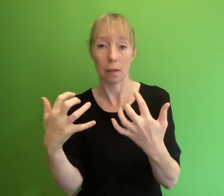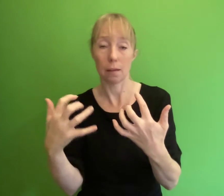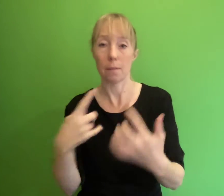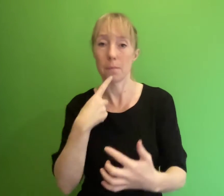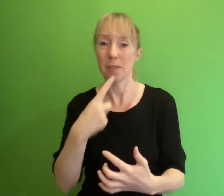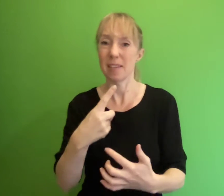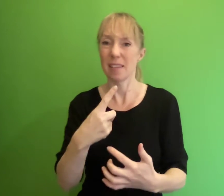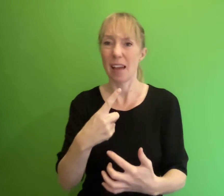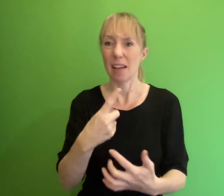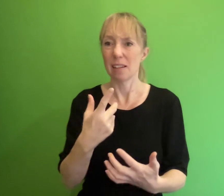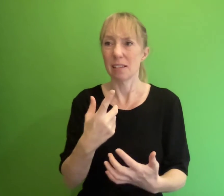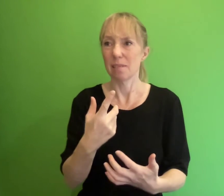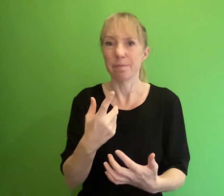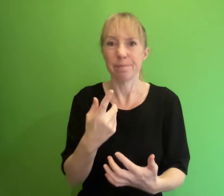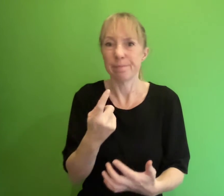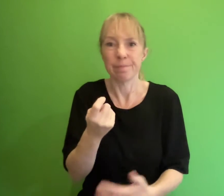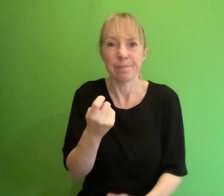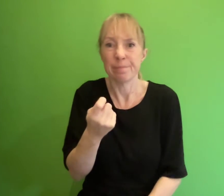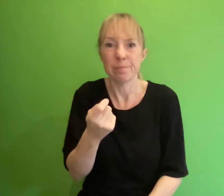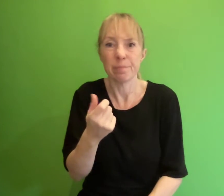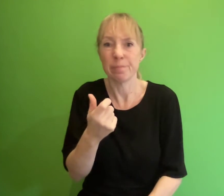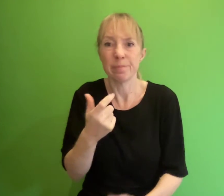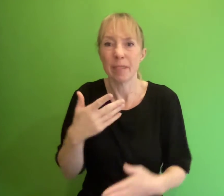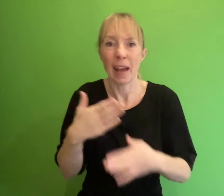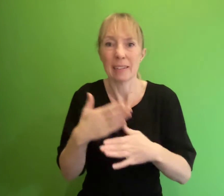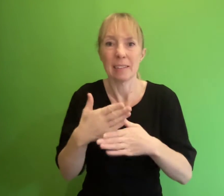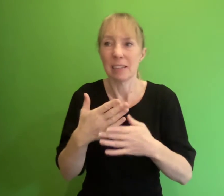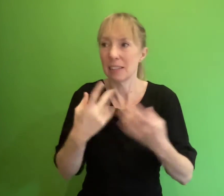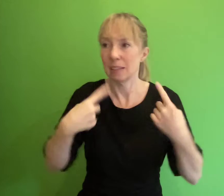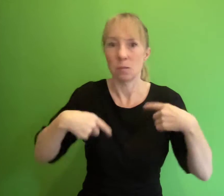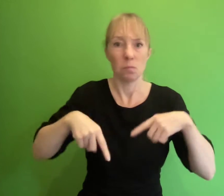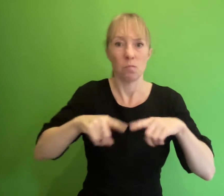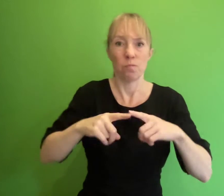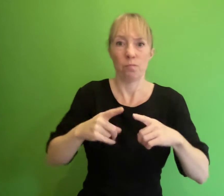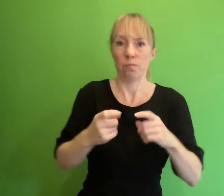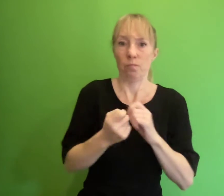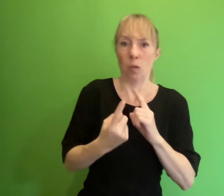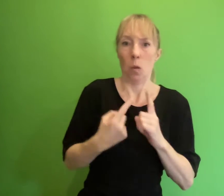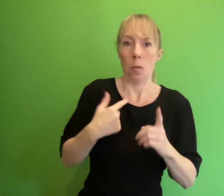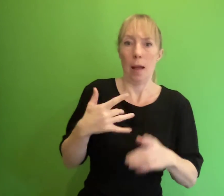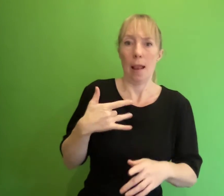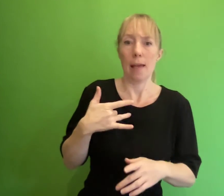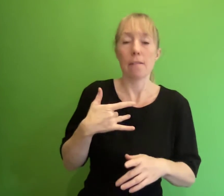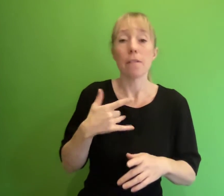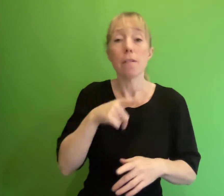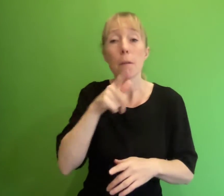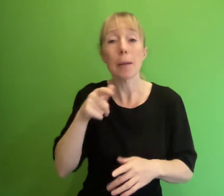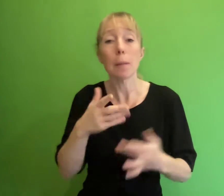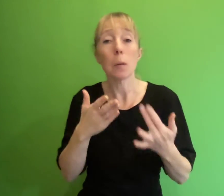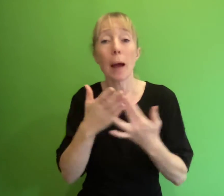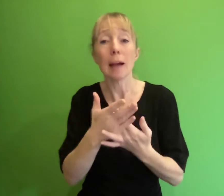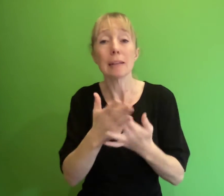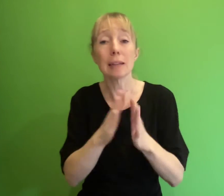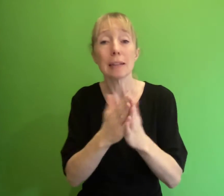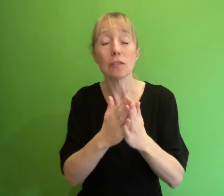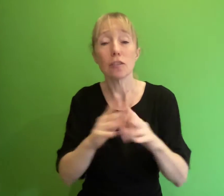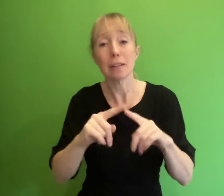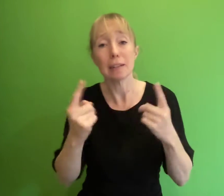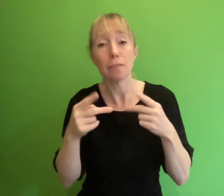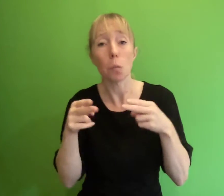of activity near where they live. For anyone who accesses literature in different ways, for example, listening